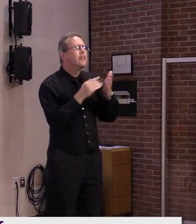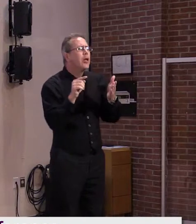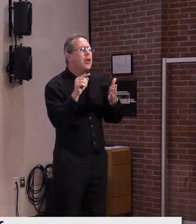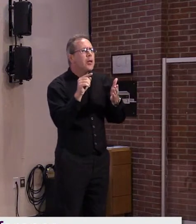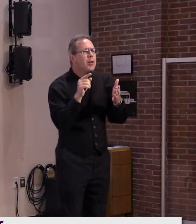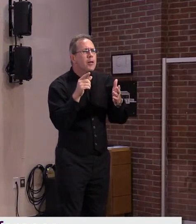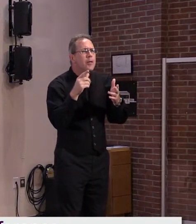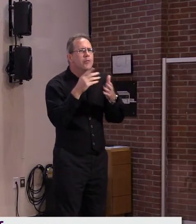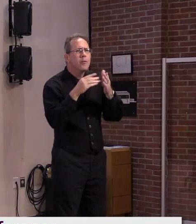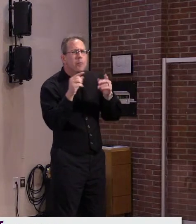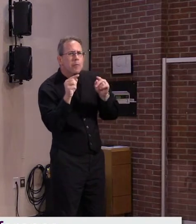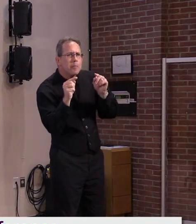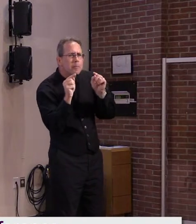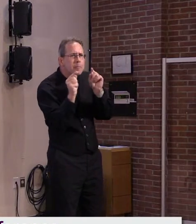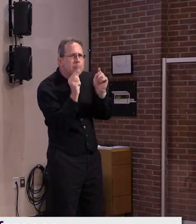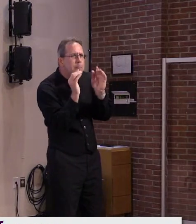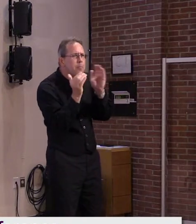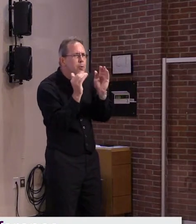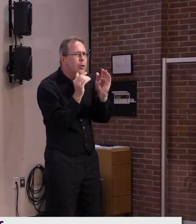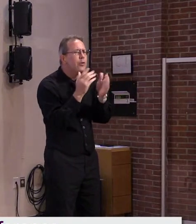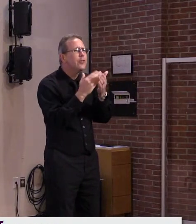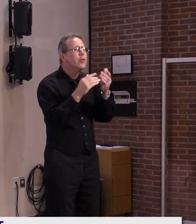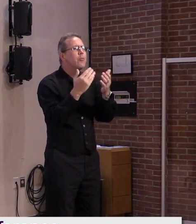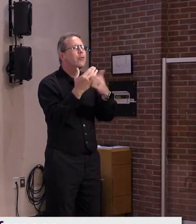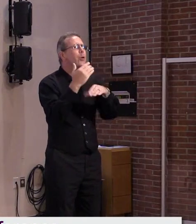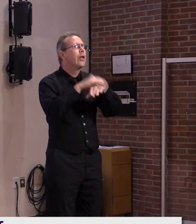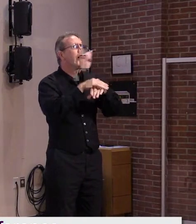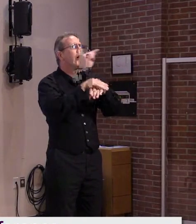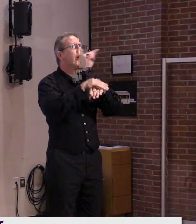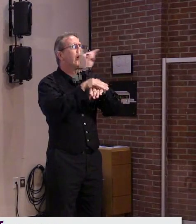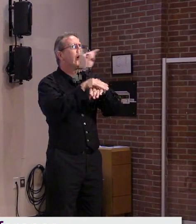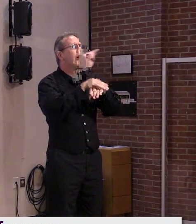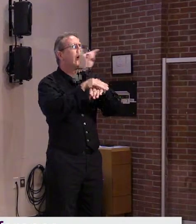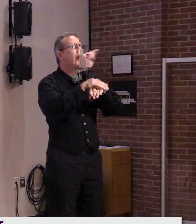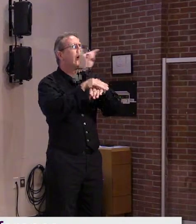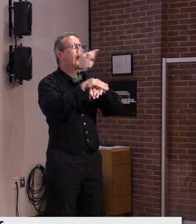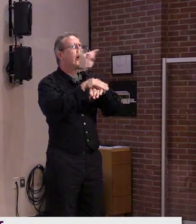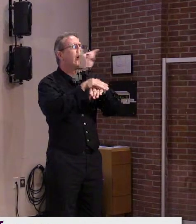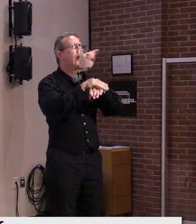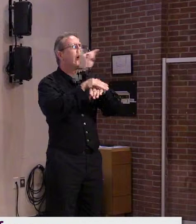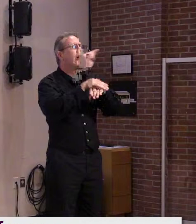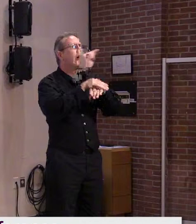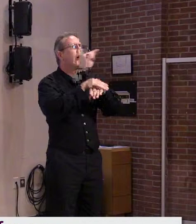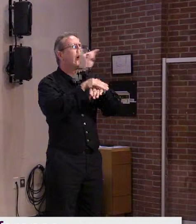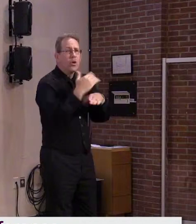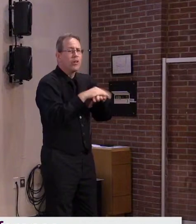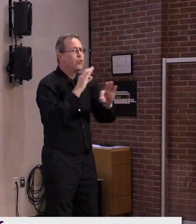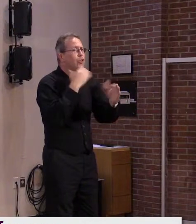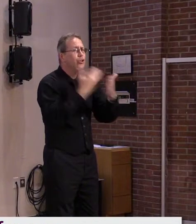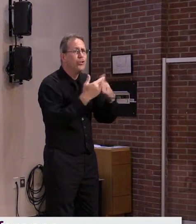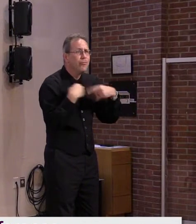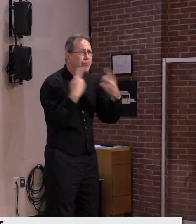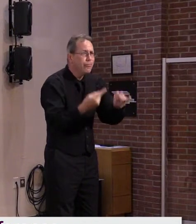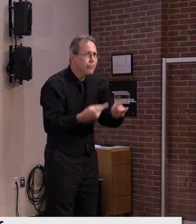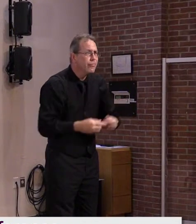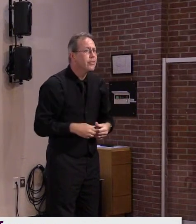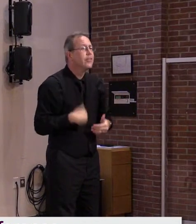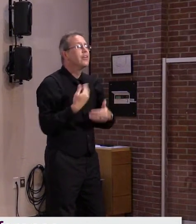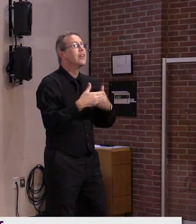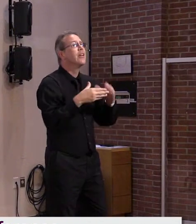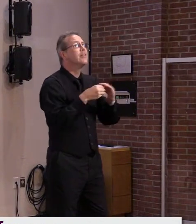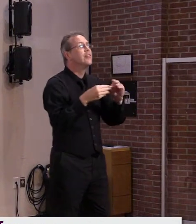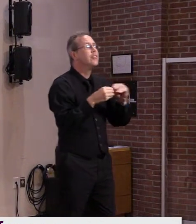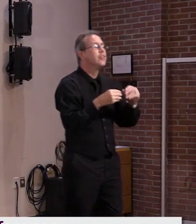are the states in New England, which ultimately is a good news for Vermont overall. Now turn it over to Secretary